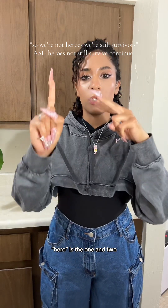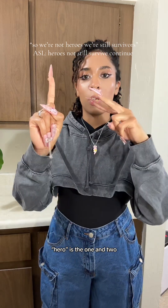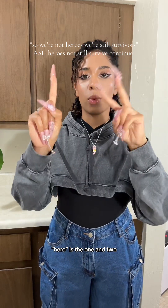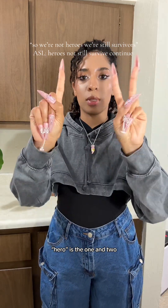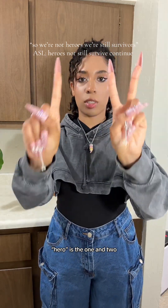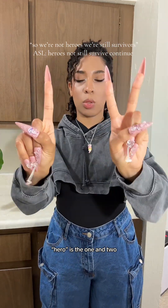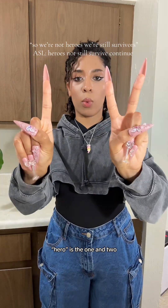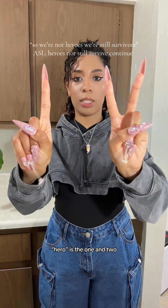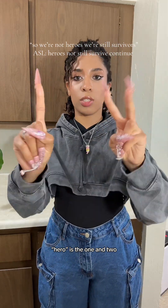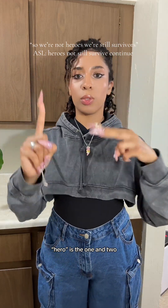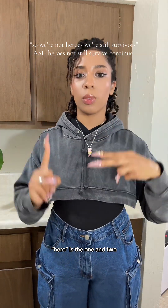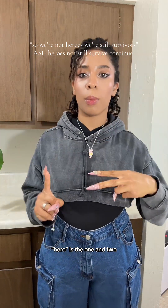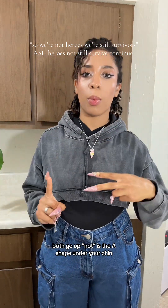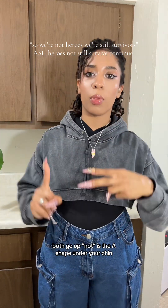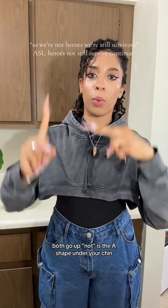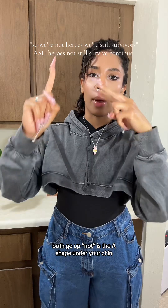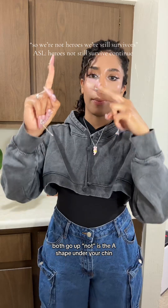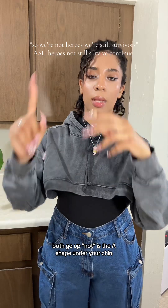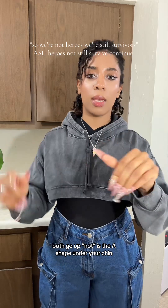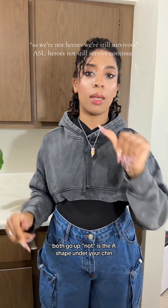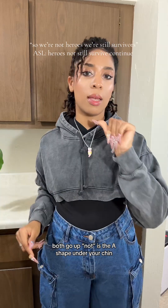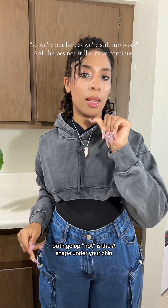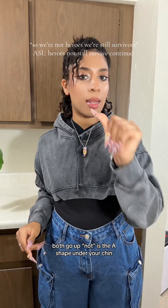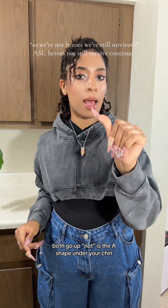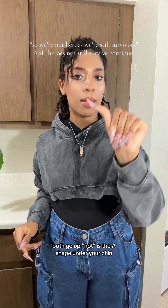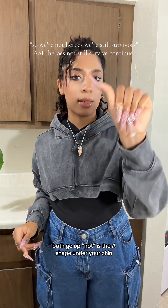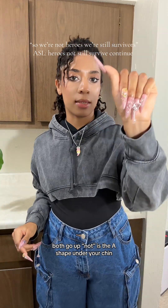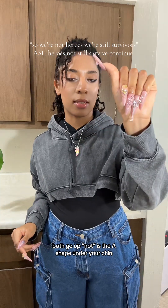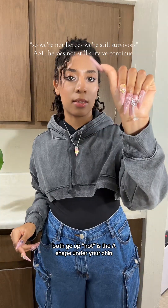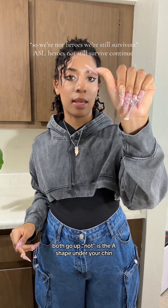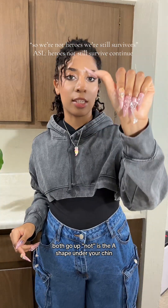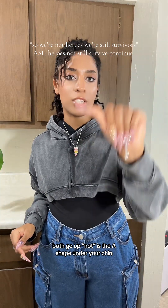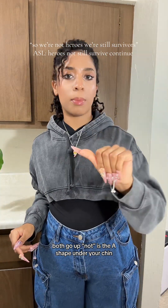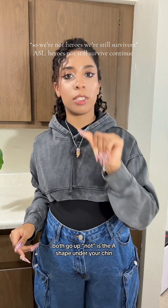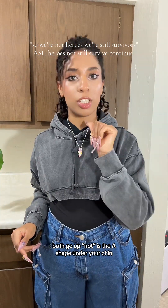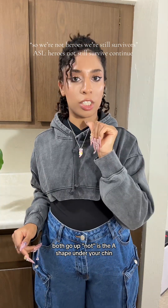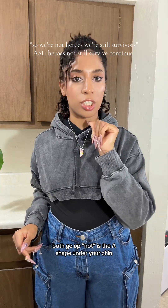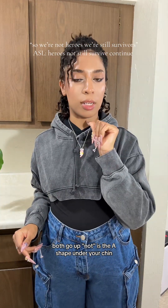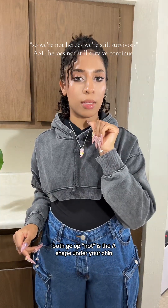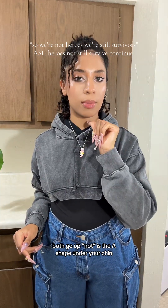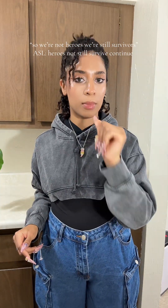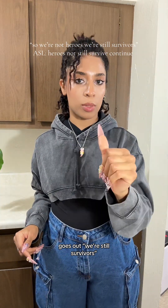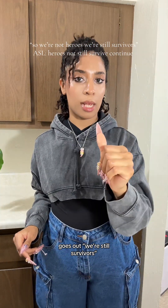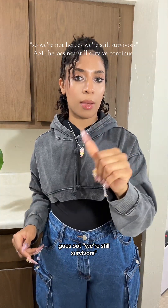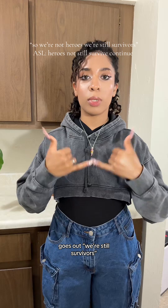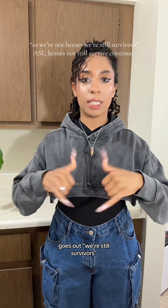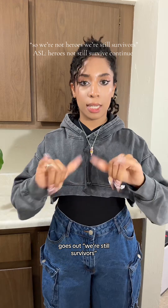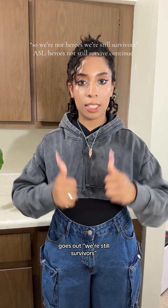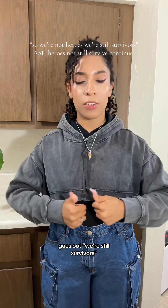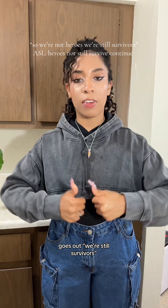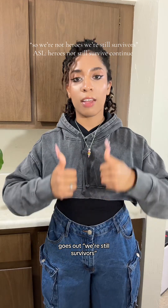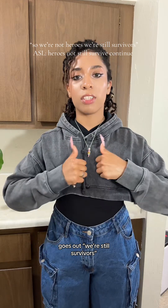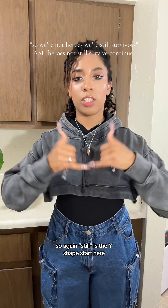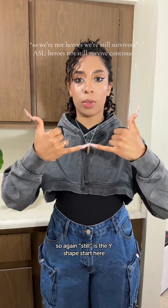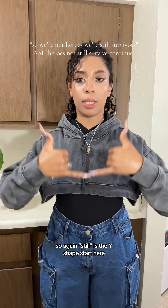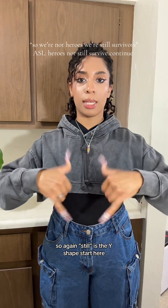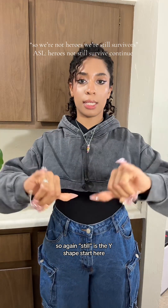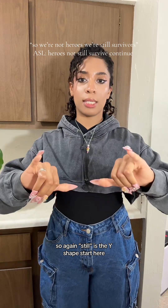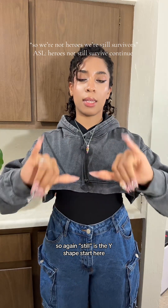Tero is the 1 and 2 both go up. Knot is the A shape and do a shin, goes up. The stair survivor. So again, stair, the